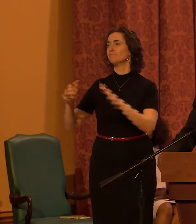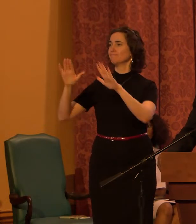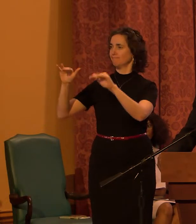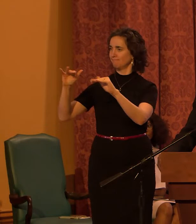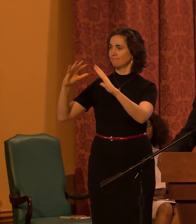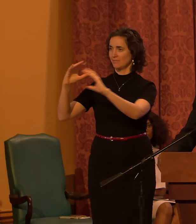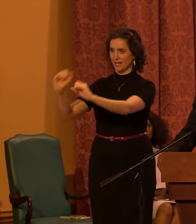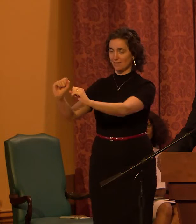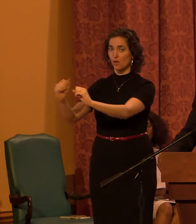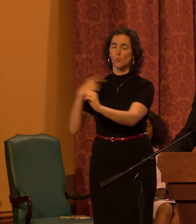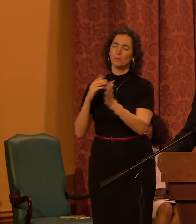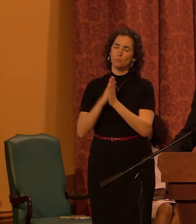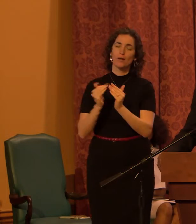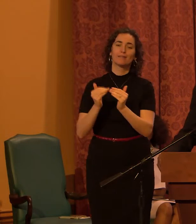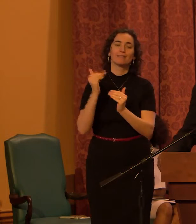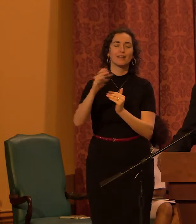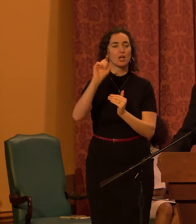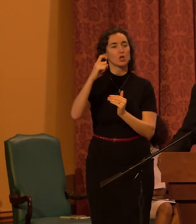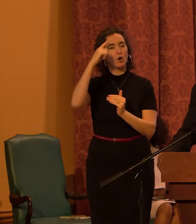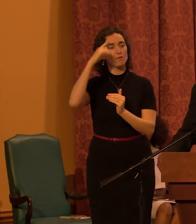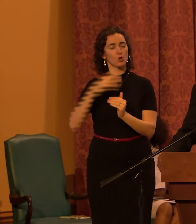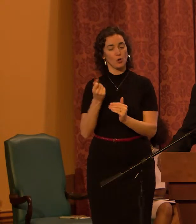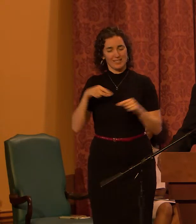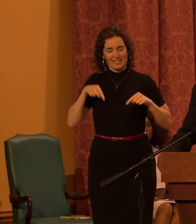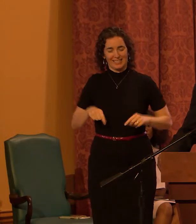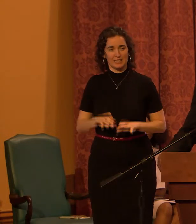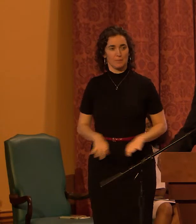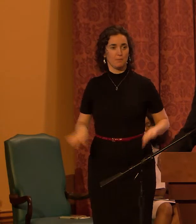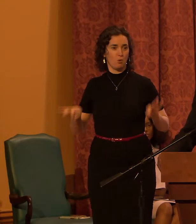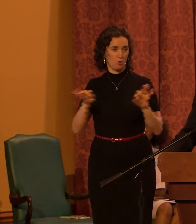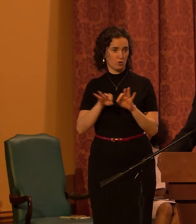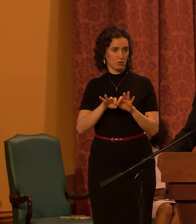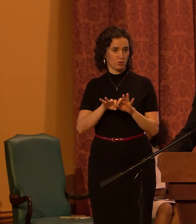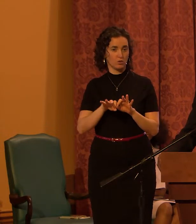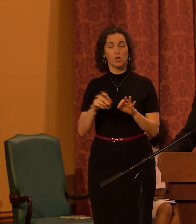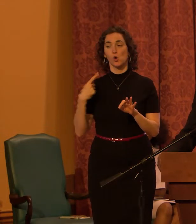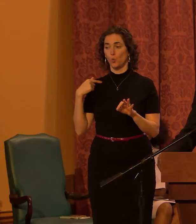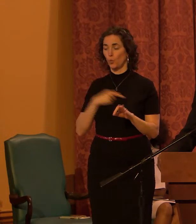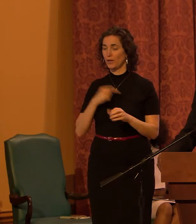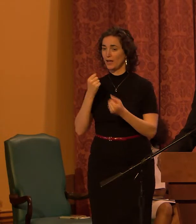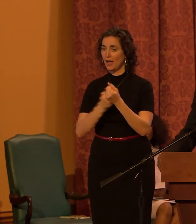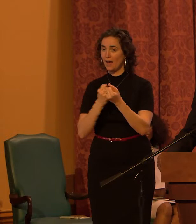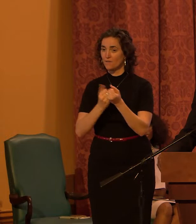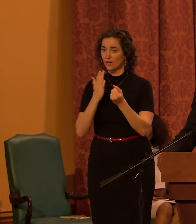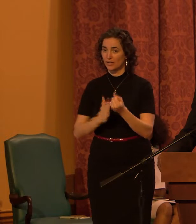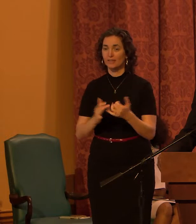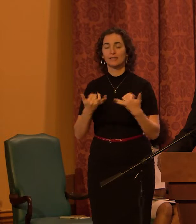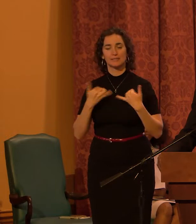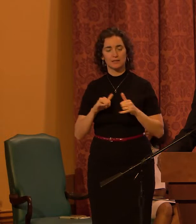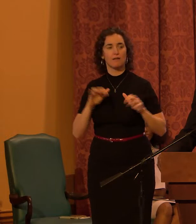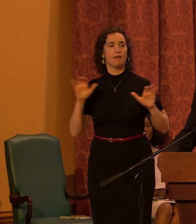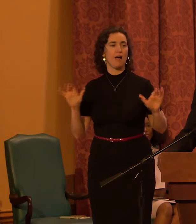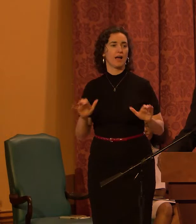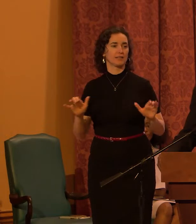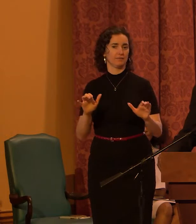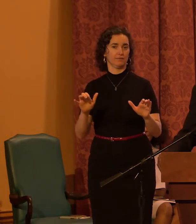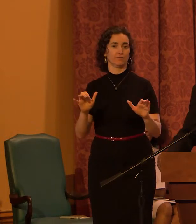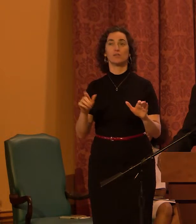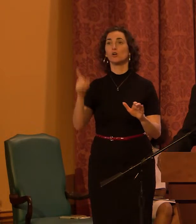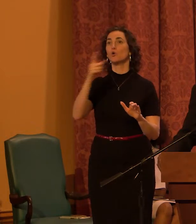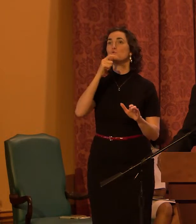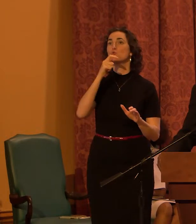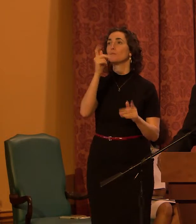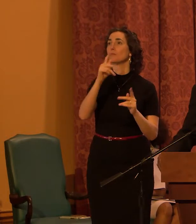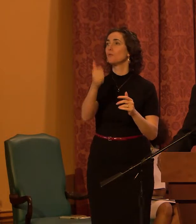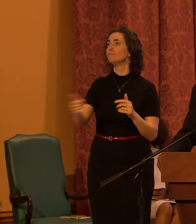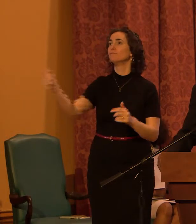next governor understands how important this is, and that we as advocates remain active, and those elected